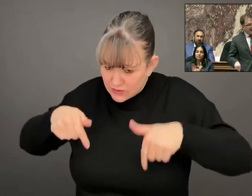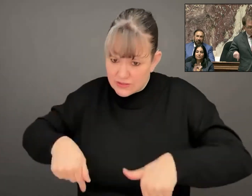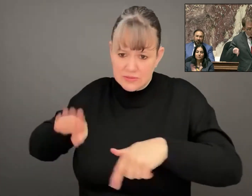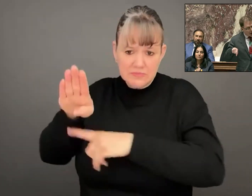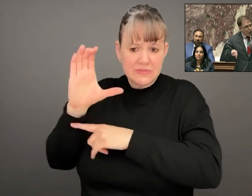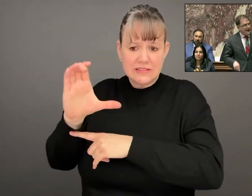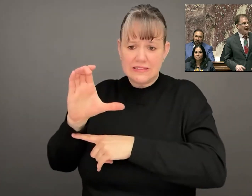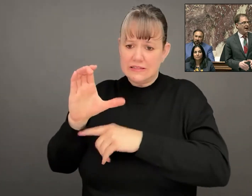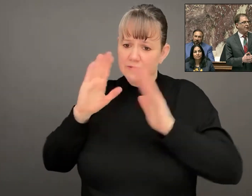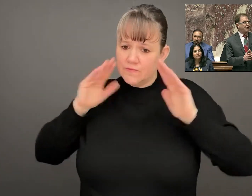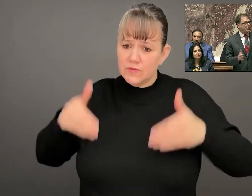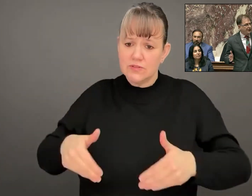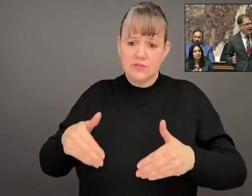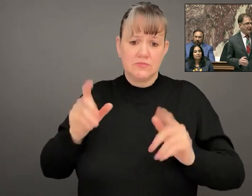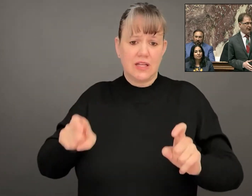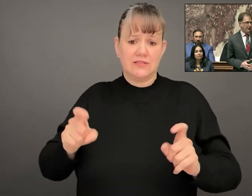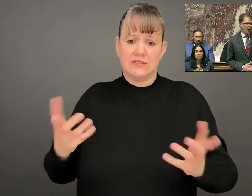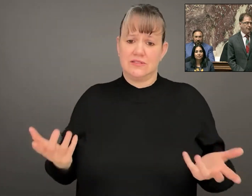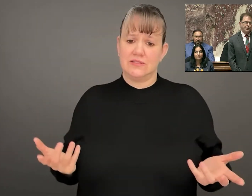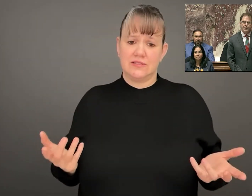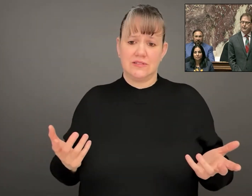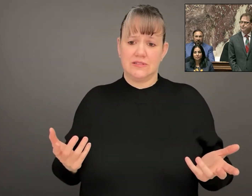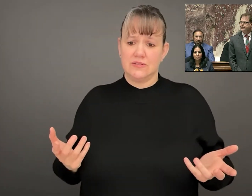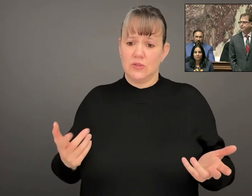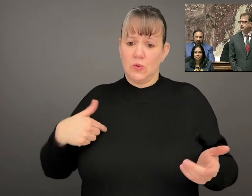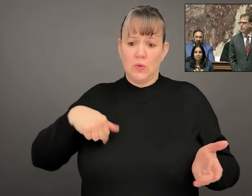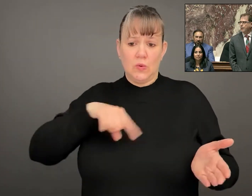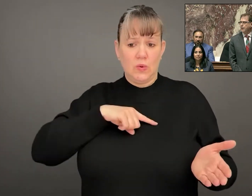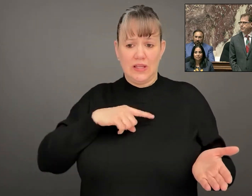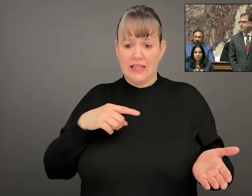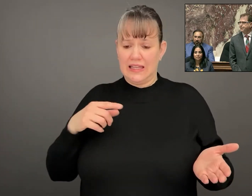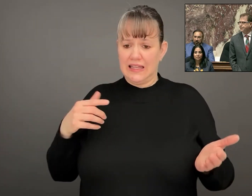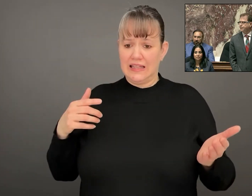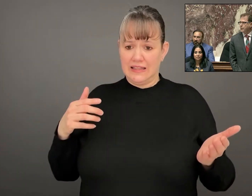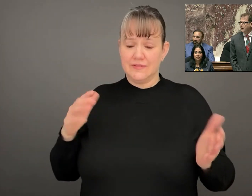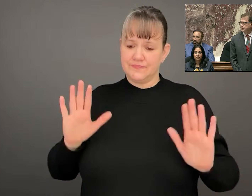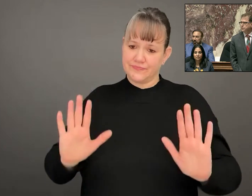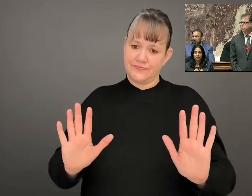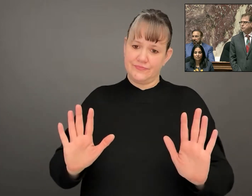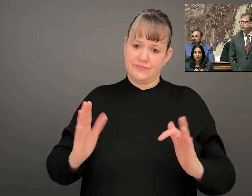Honourable Speaker. Honourable Speaker, we have significant, Honourable Speaker. Members.